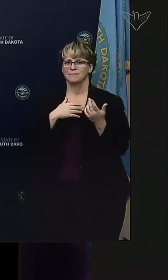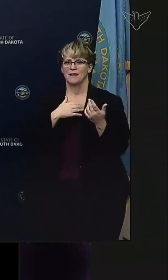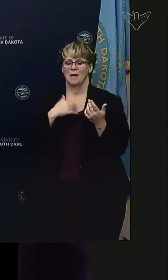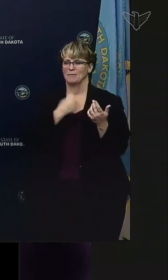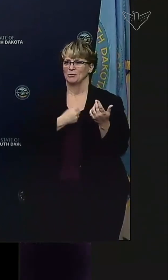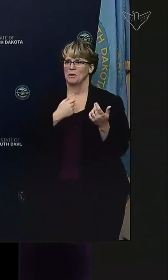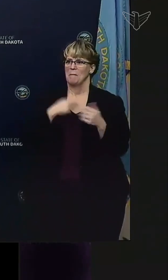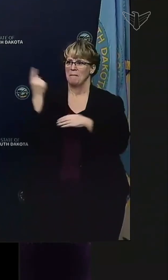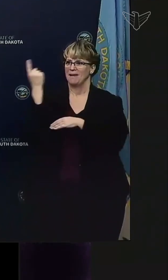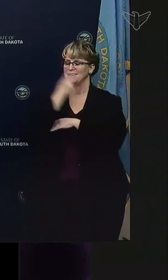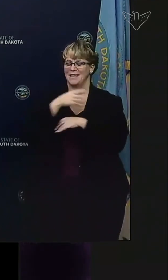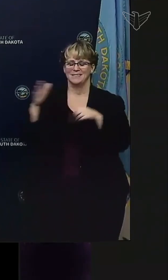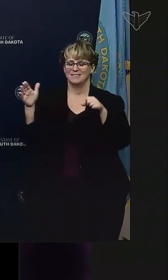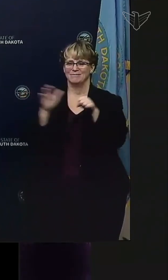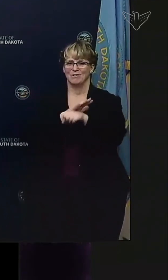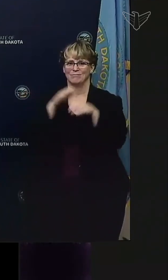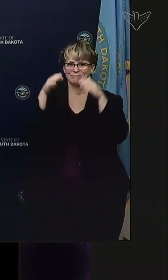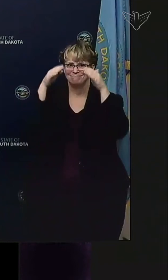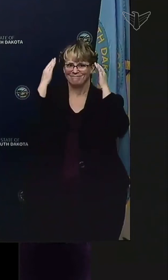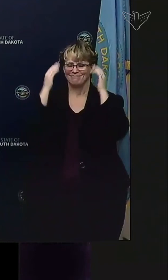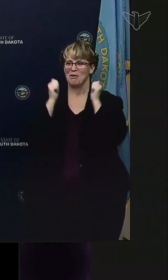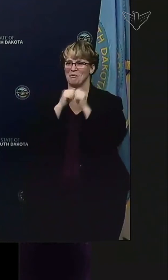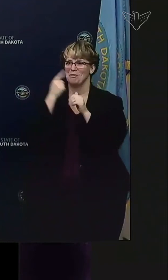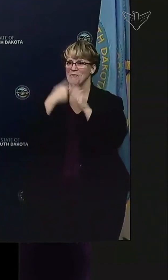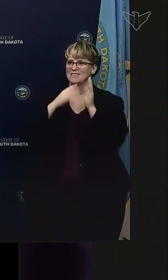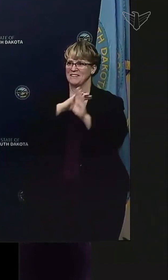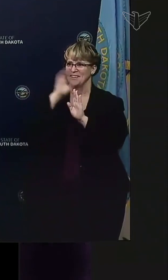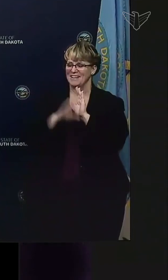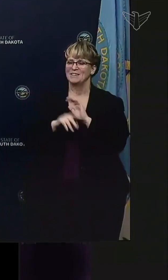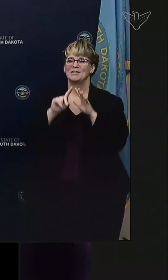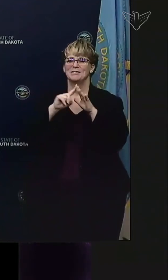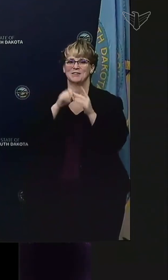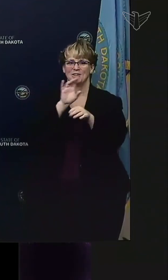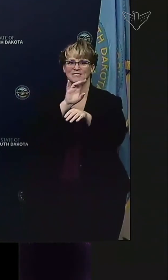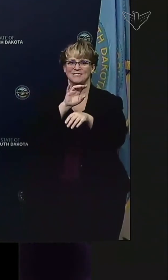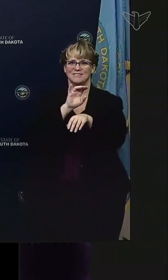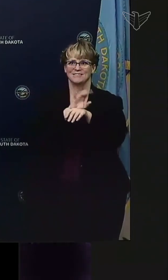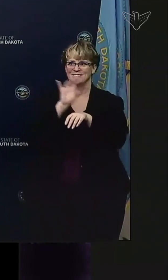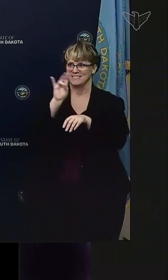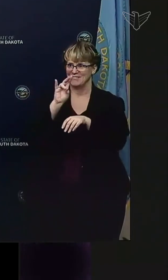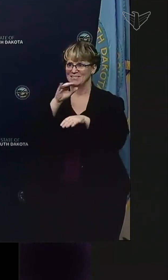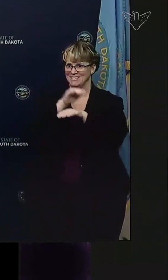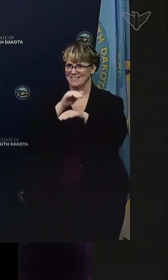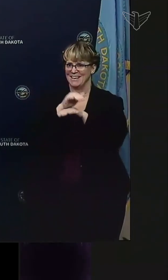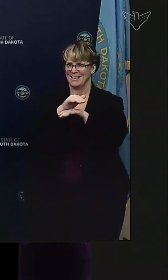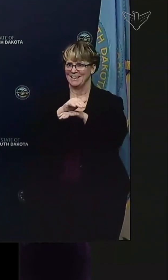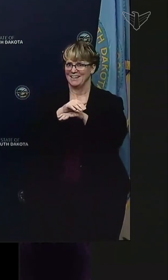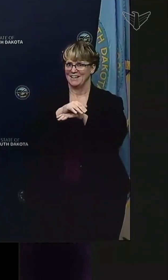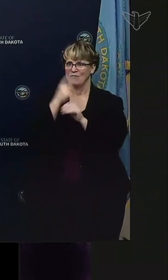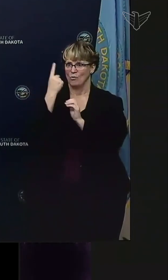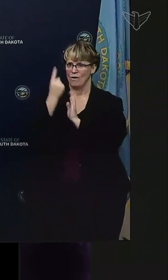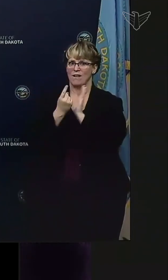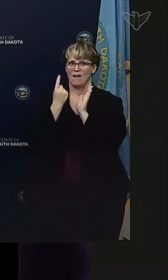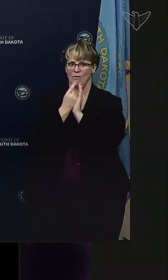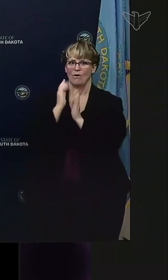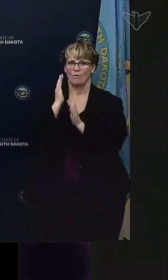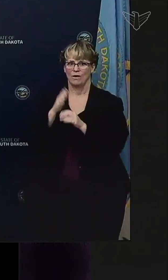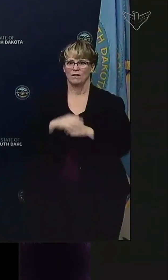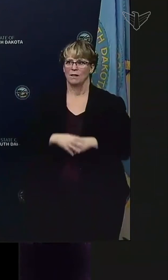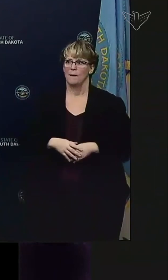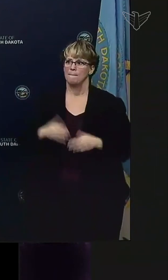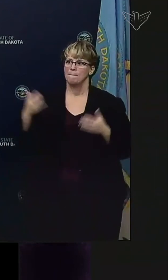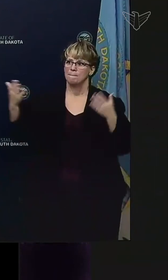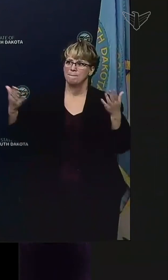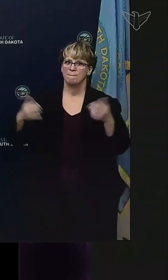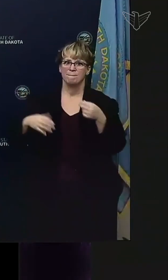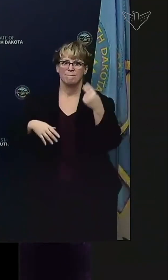my day is full of things that are on the calendar. So it'll start at 7 o'clock Central Time tonight and go for a full hour. And just